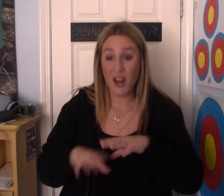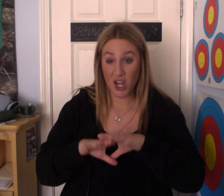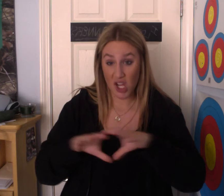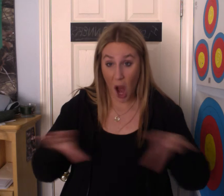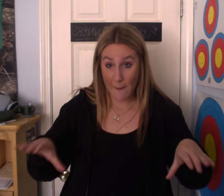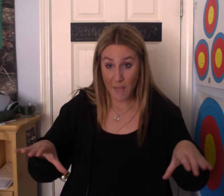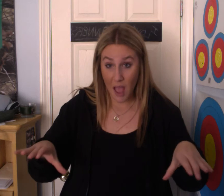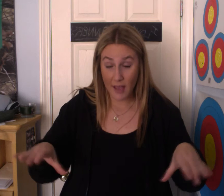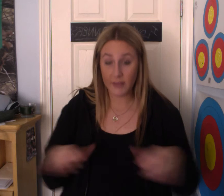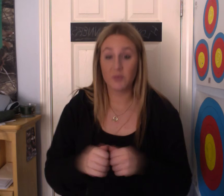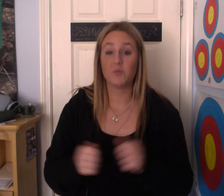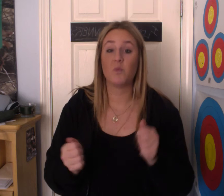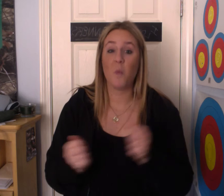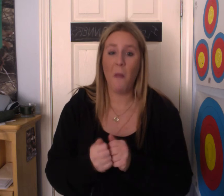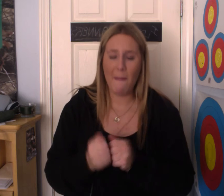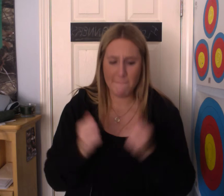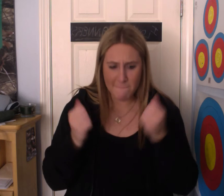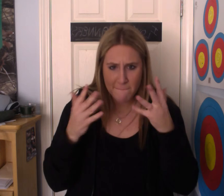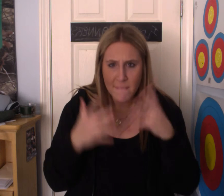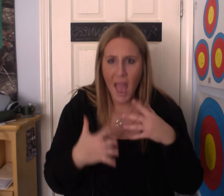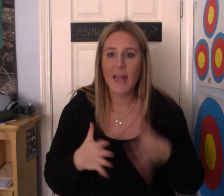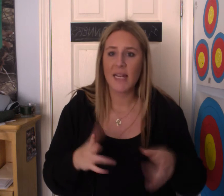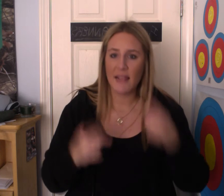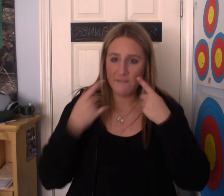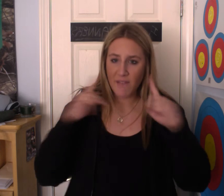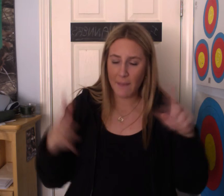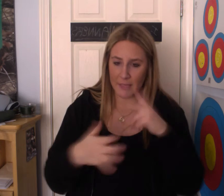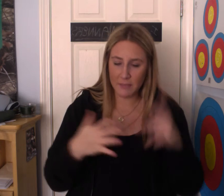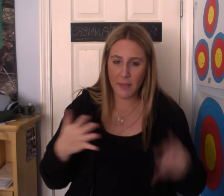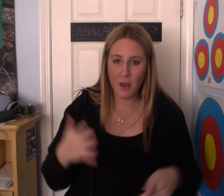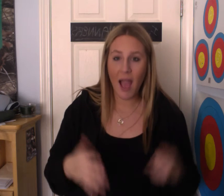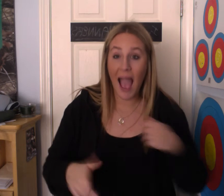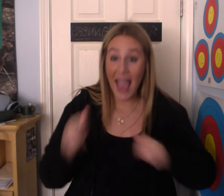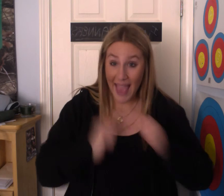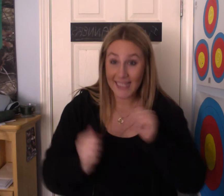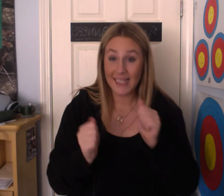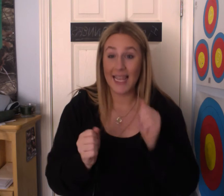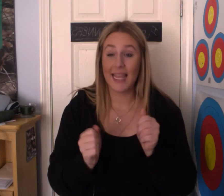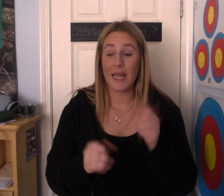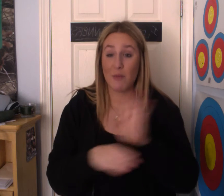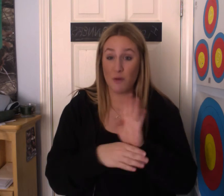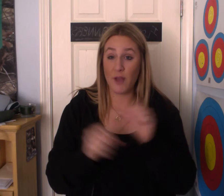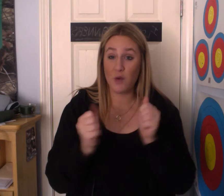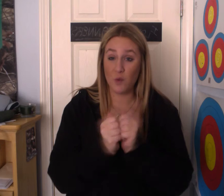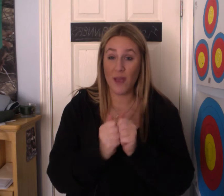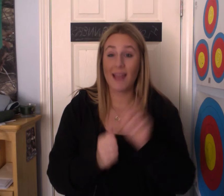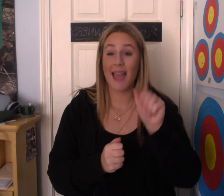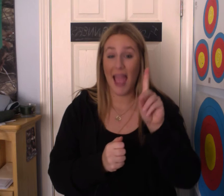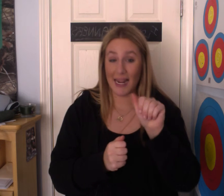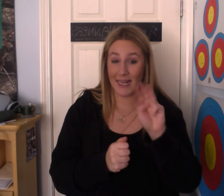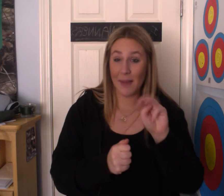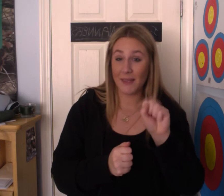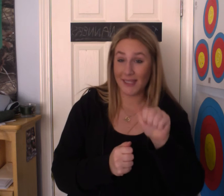the iconic Lorraine Arbus. I got to act in a movie with Adam Sandler and work with my idol, the amazing